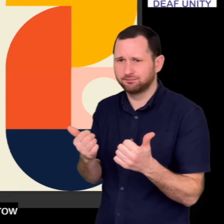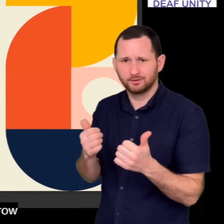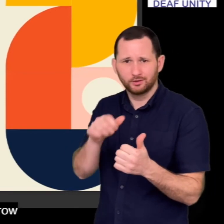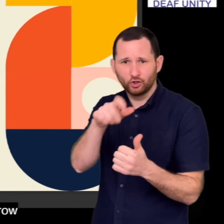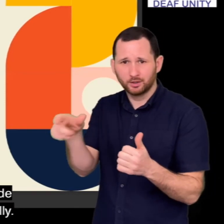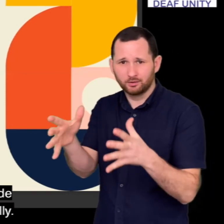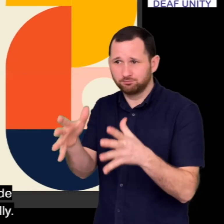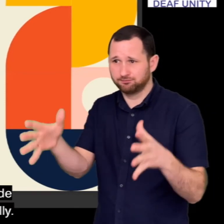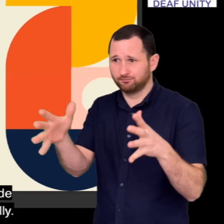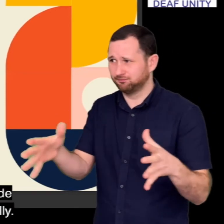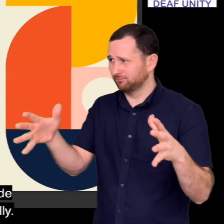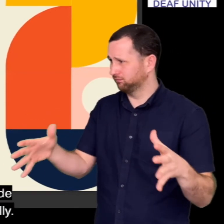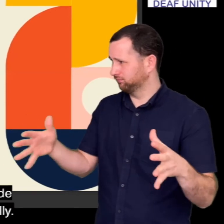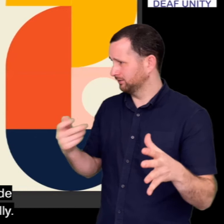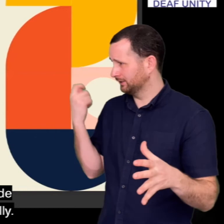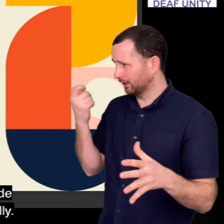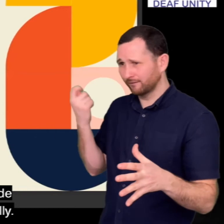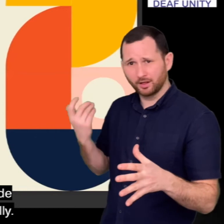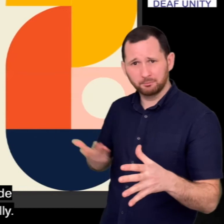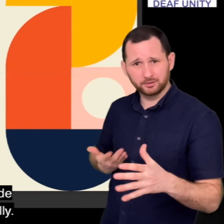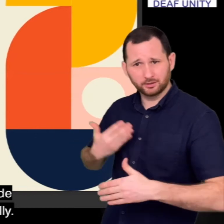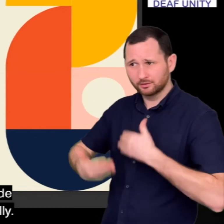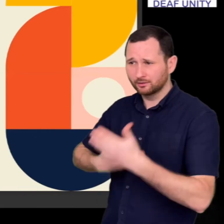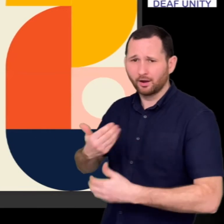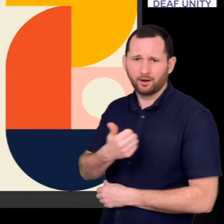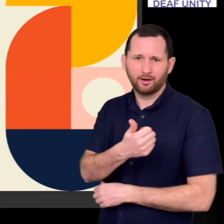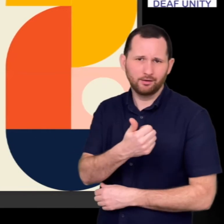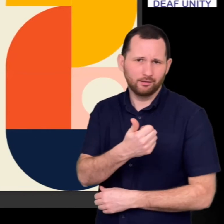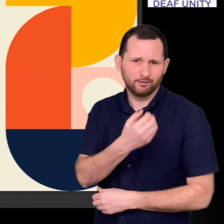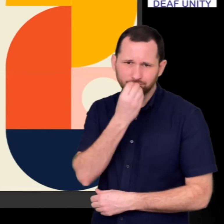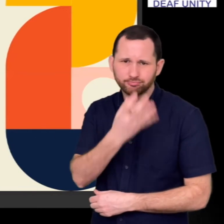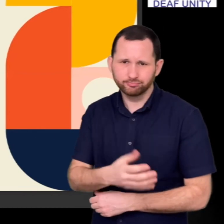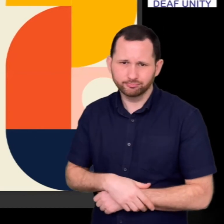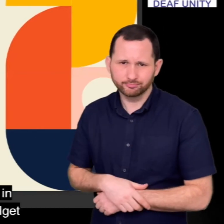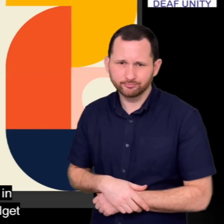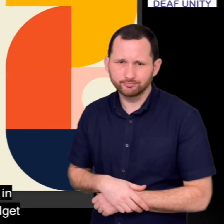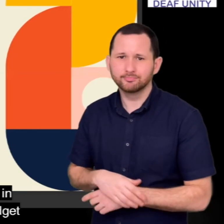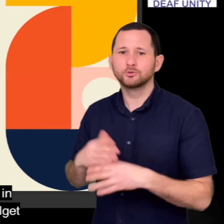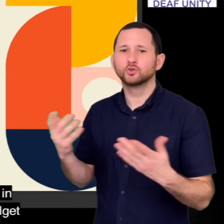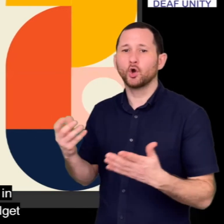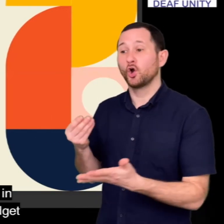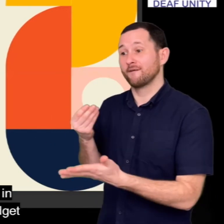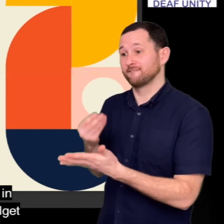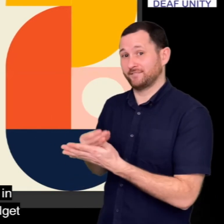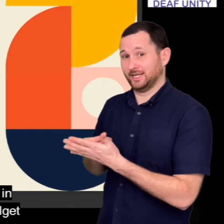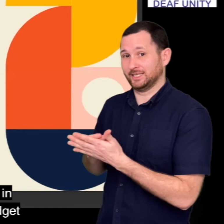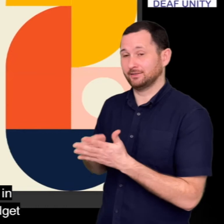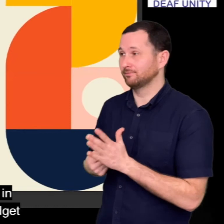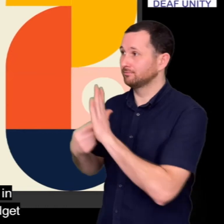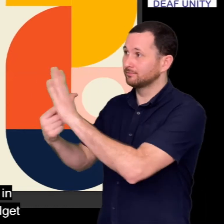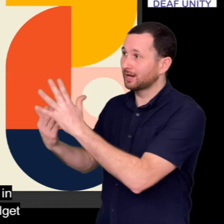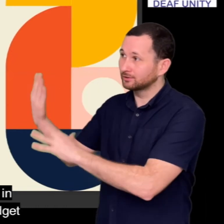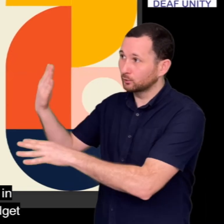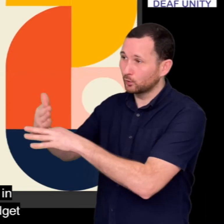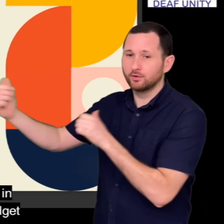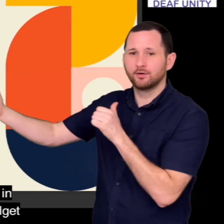grow, and we get a lot of pride from their success, really. So our fees are included